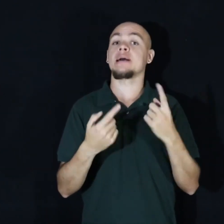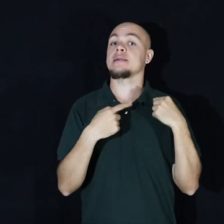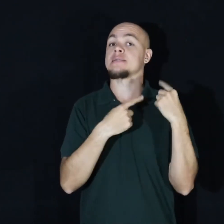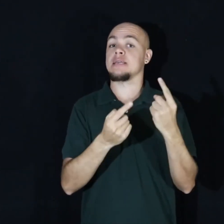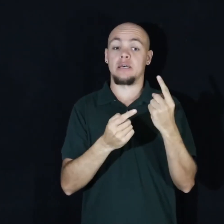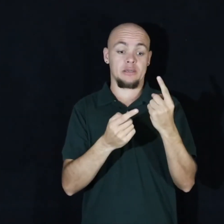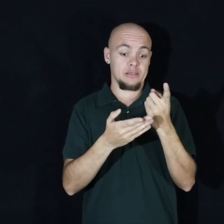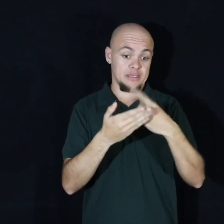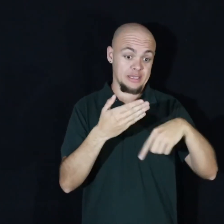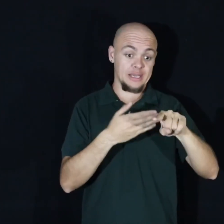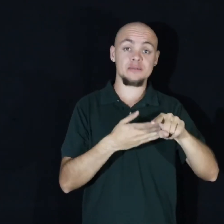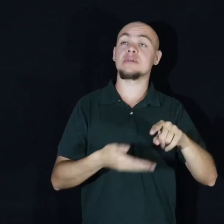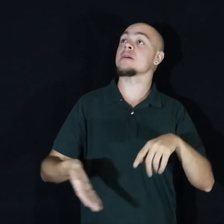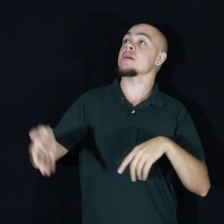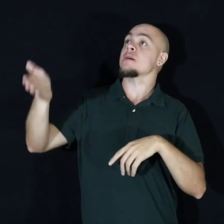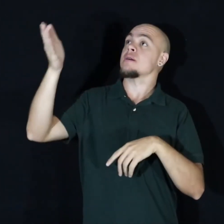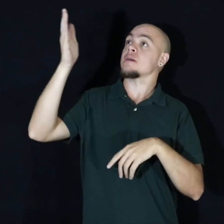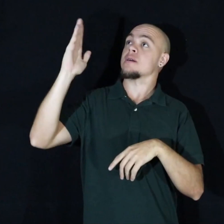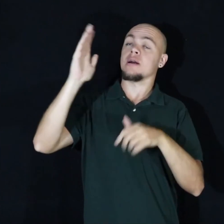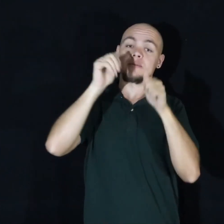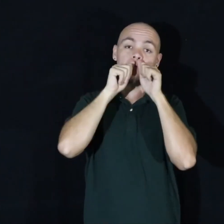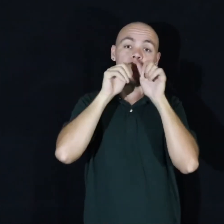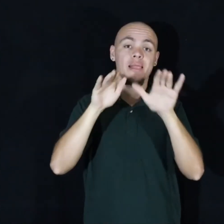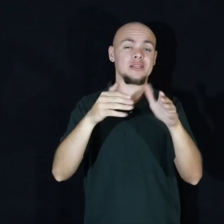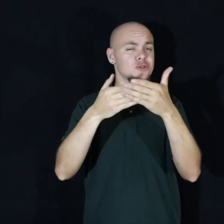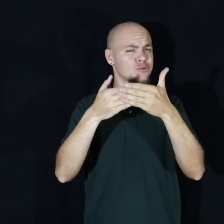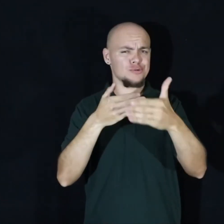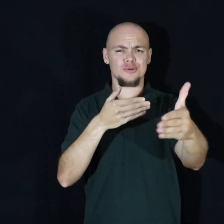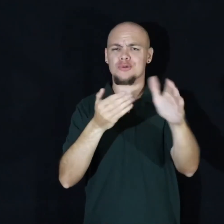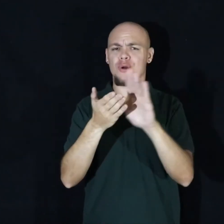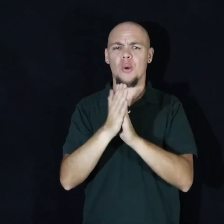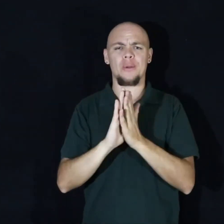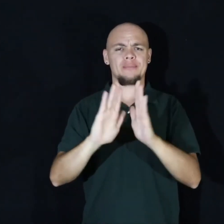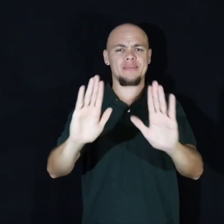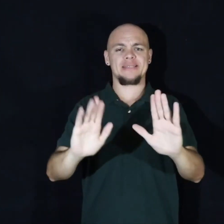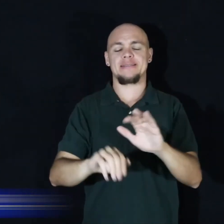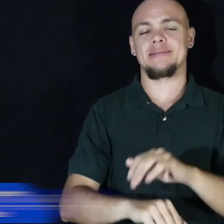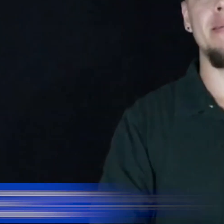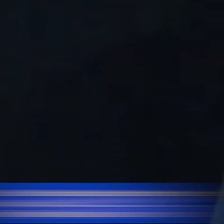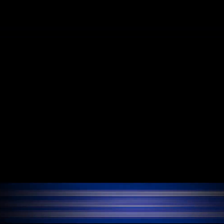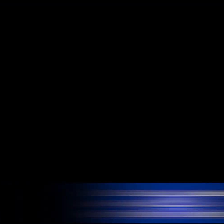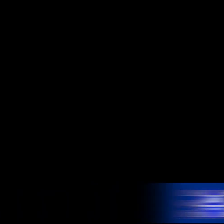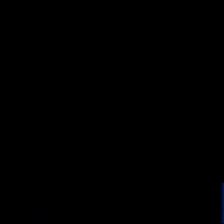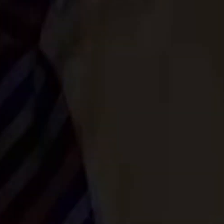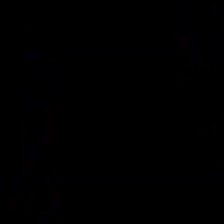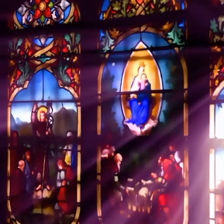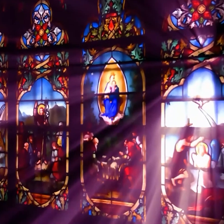a wrap for this week. And until next week, may you go in peace and may God bless you.